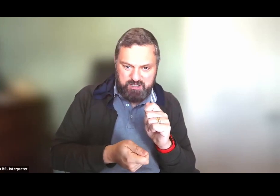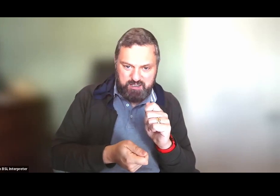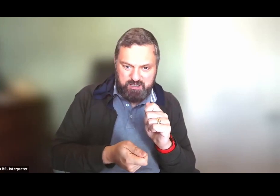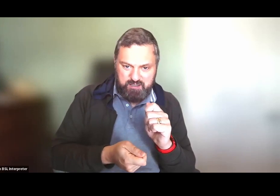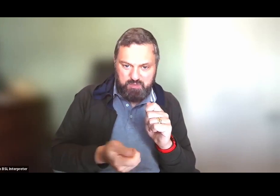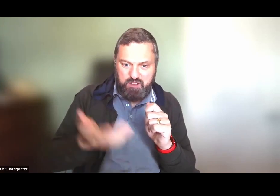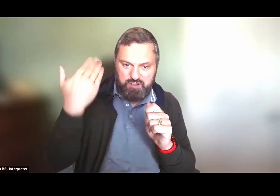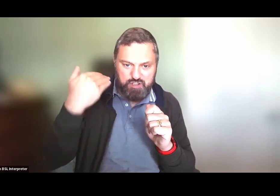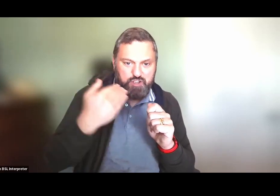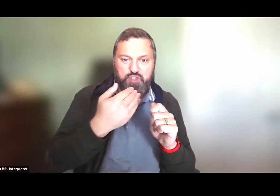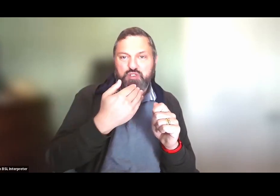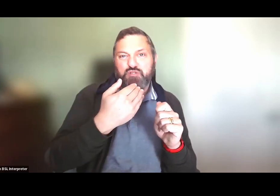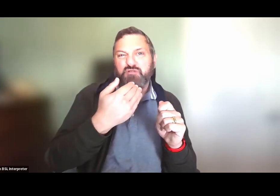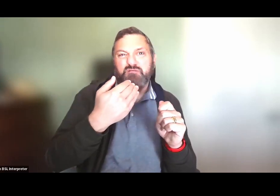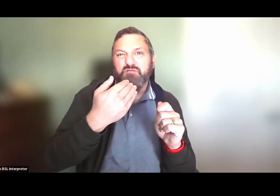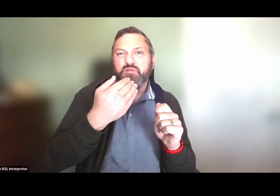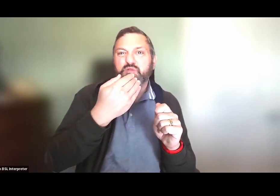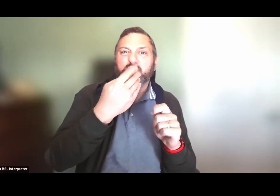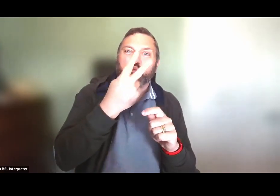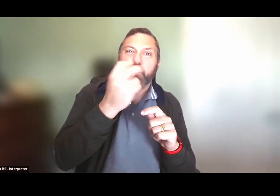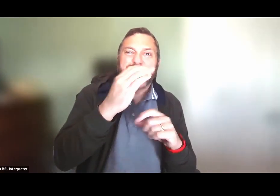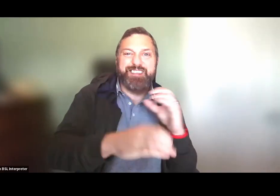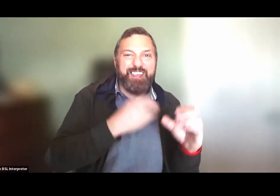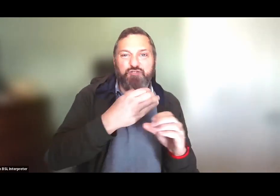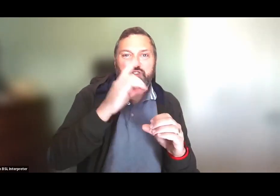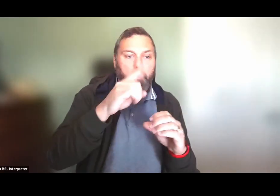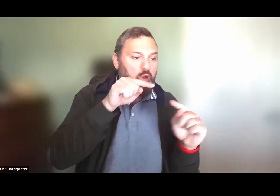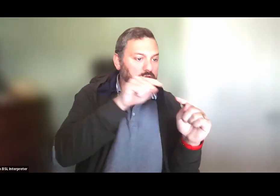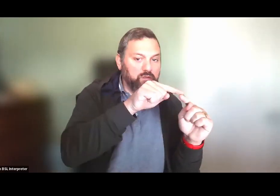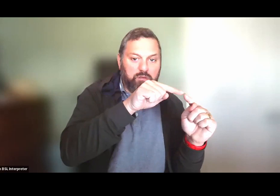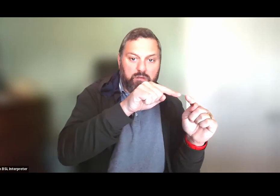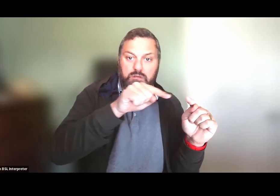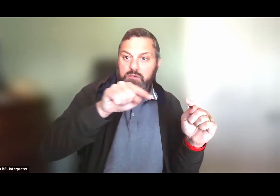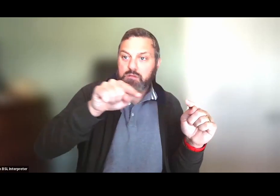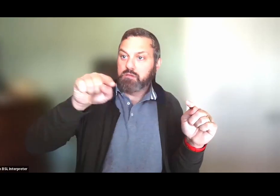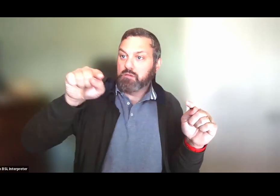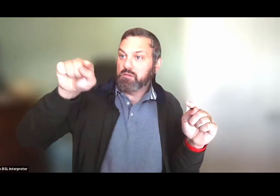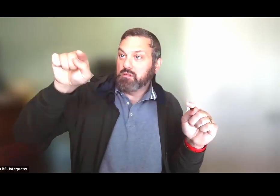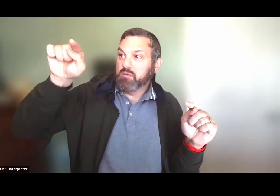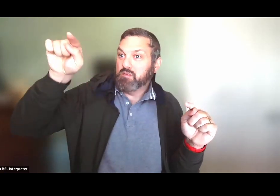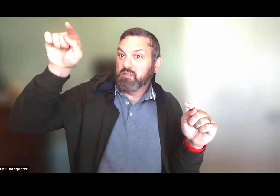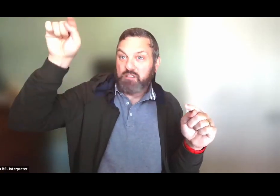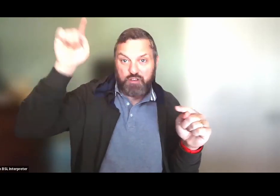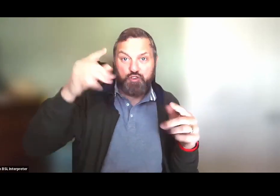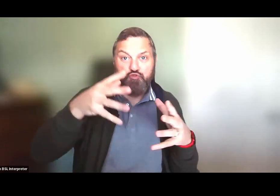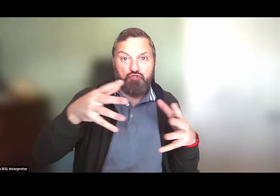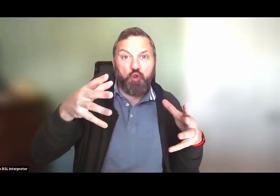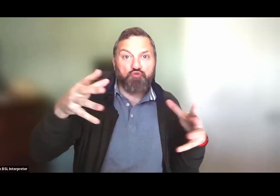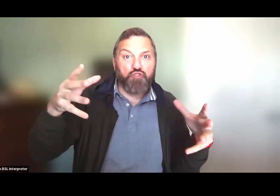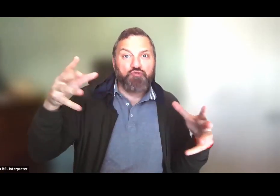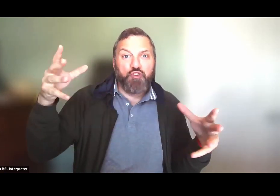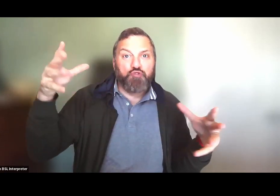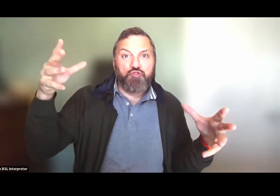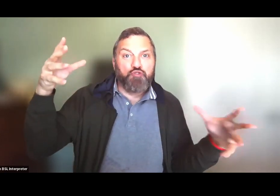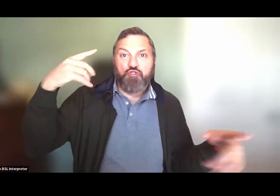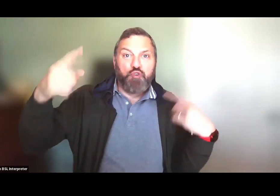century goal of the shape of progress being endless growth, this exponential curve shape going,